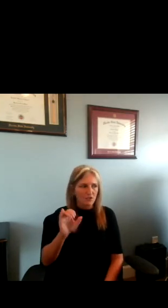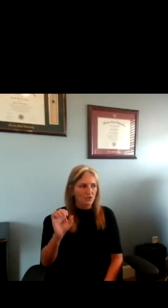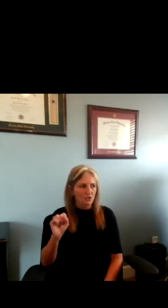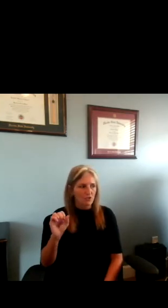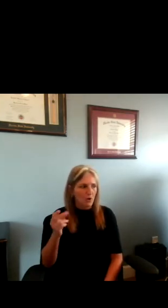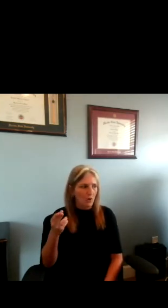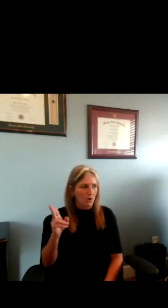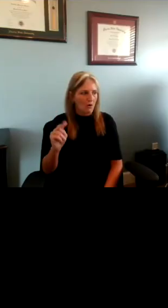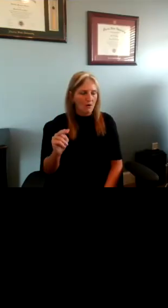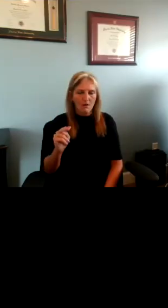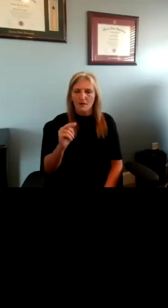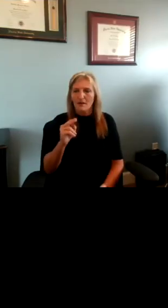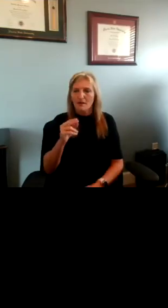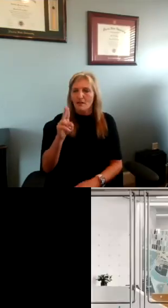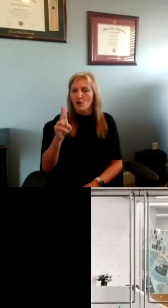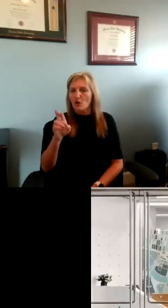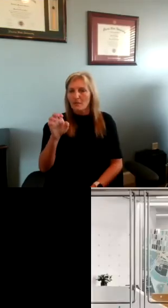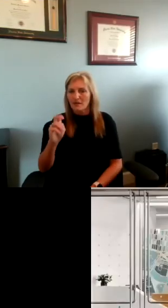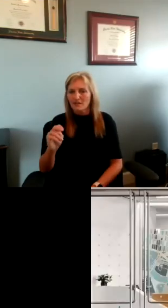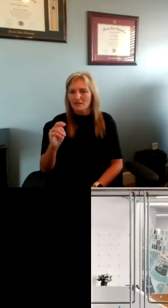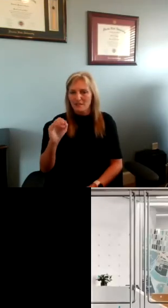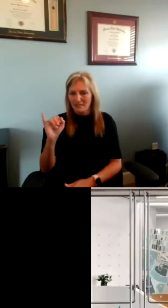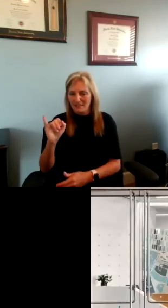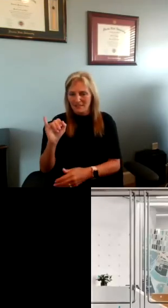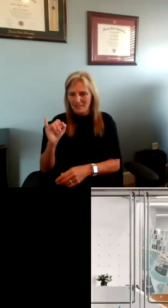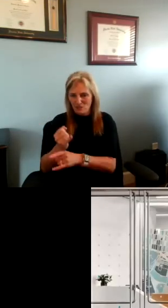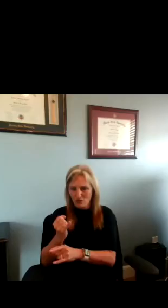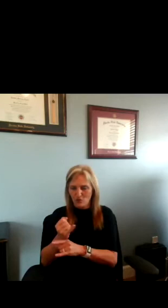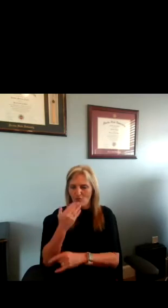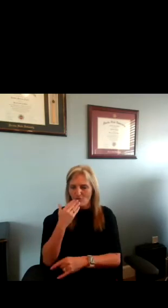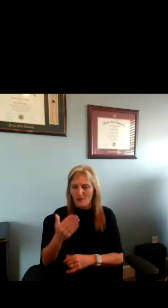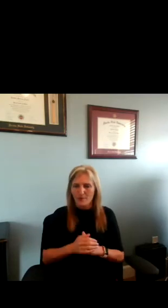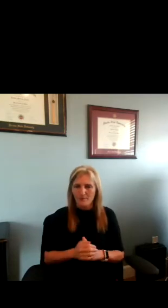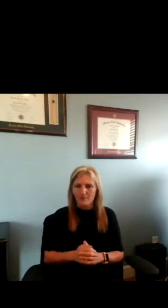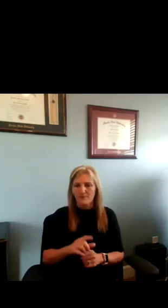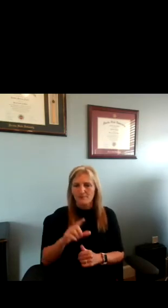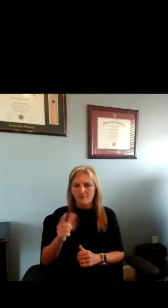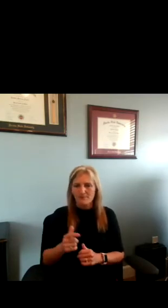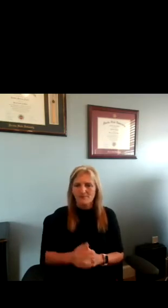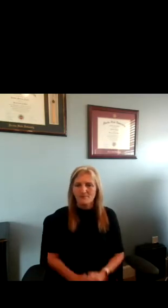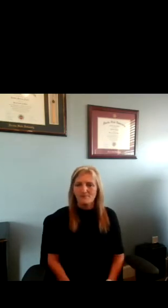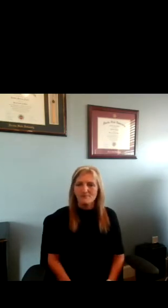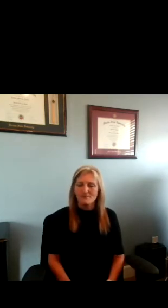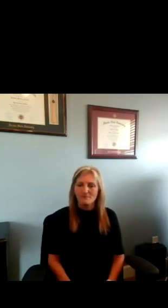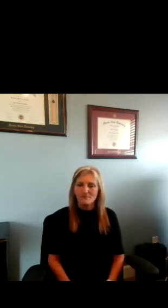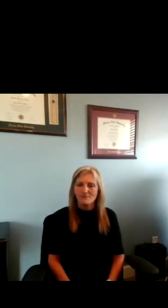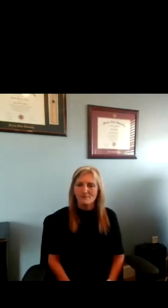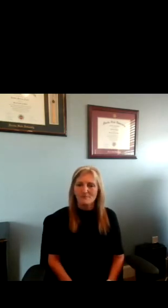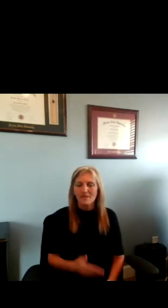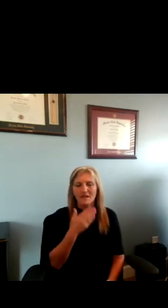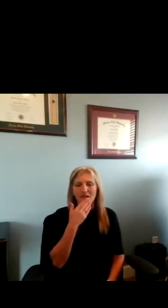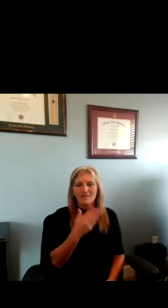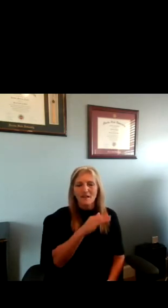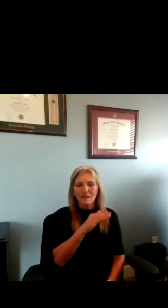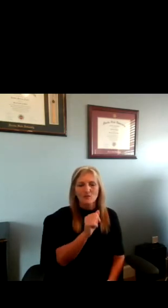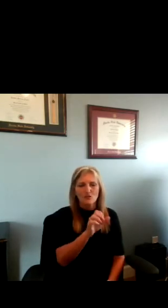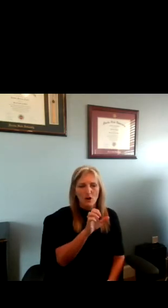Policy at the Urban Institute. Thank you. Thank you, Jocelyn. And I just want to start